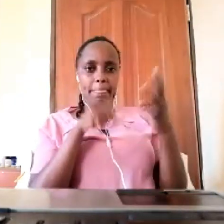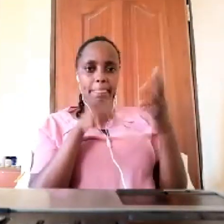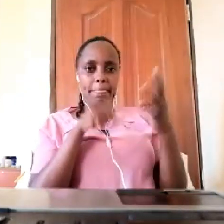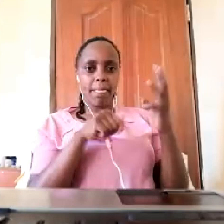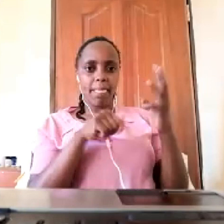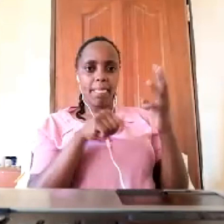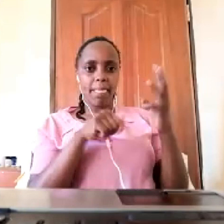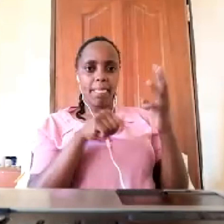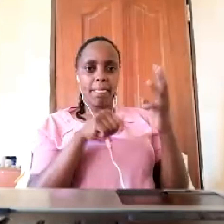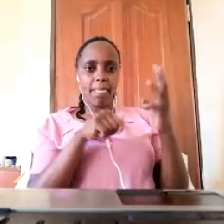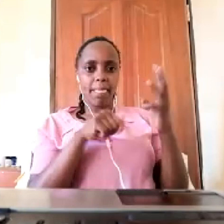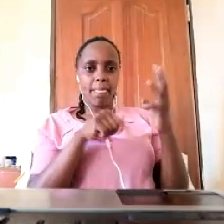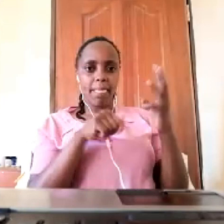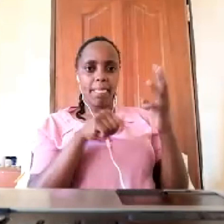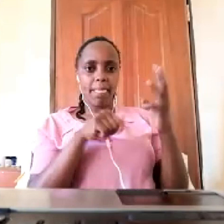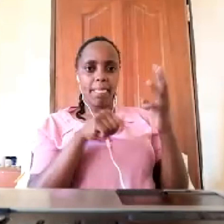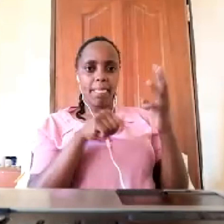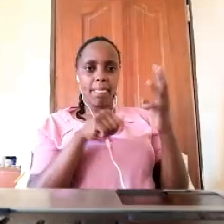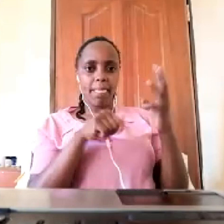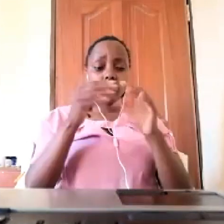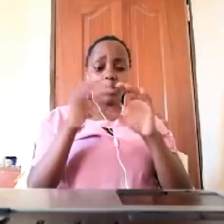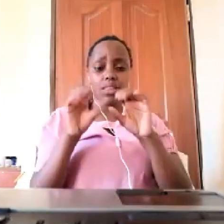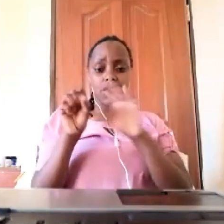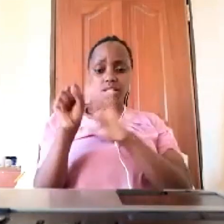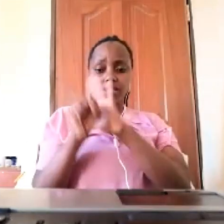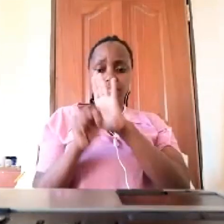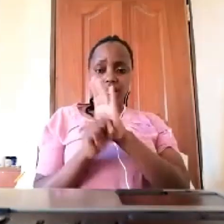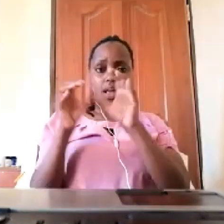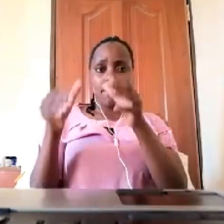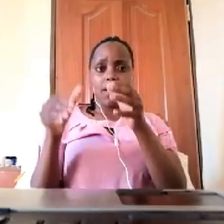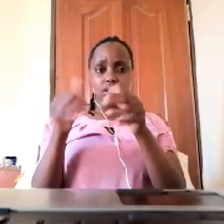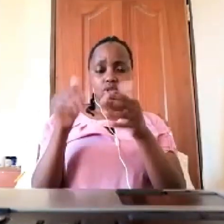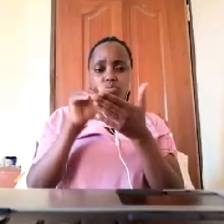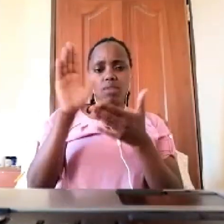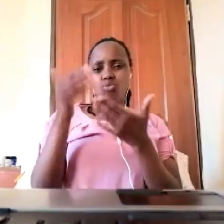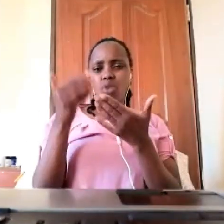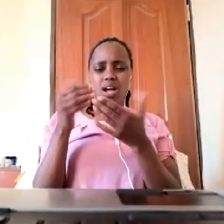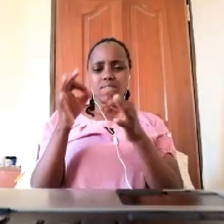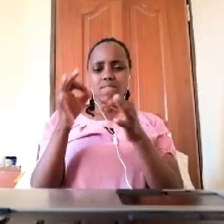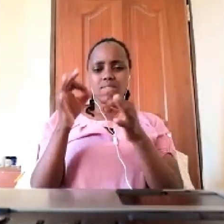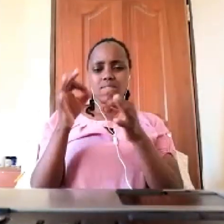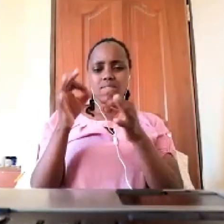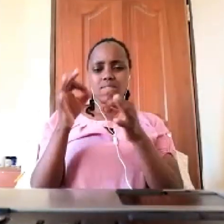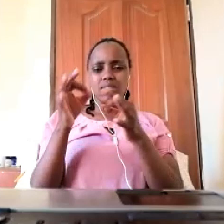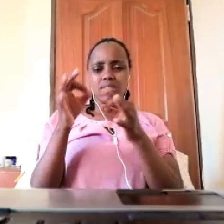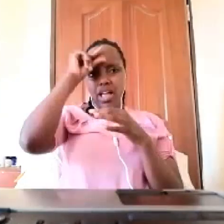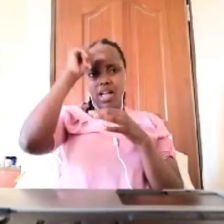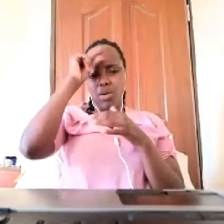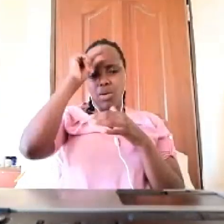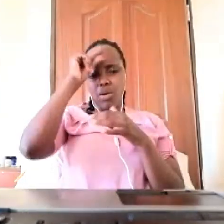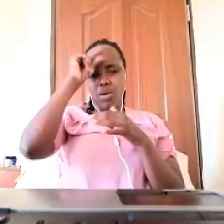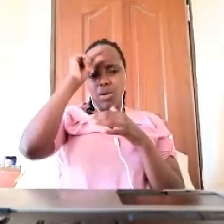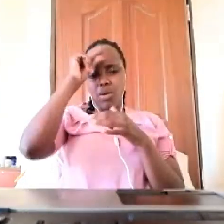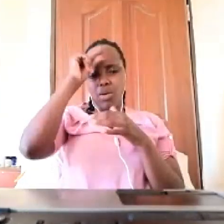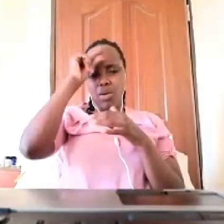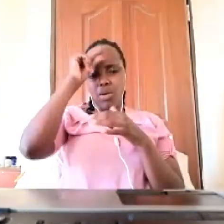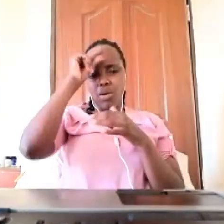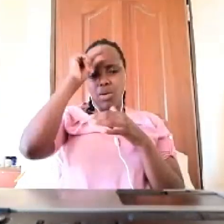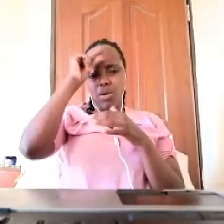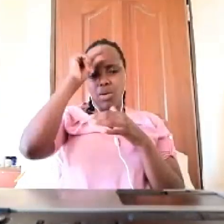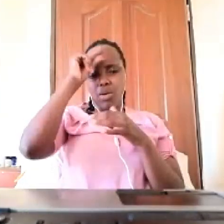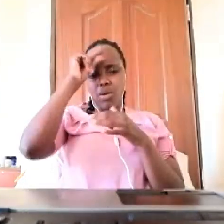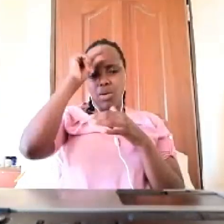time in terms of reporting or some of the communication with state parties a bit more transparent, so that governments don't lock in information and make it difficult